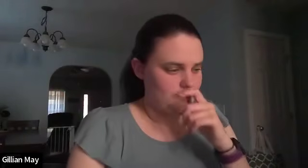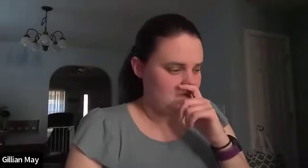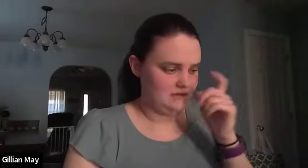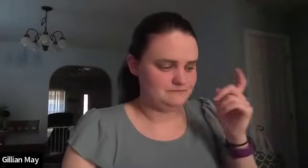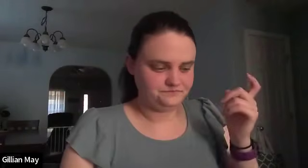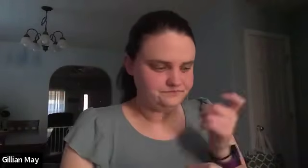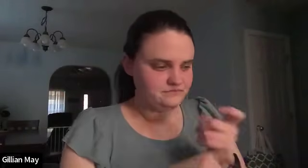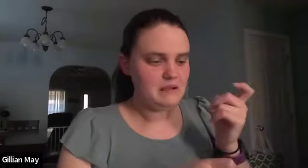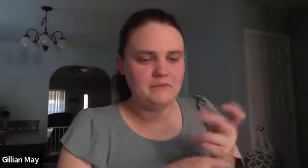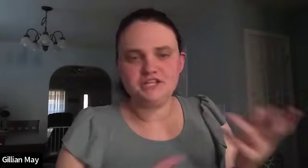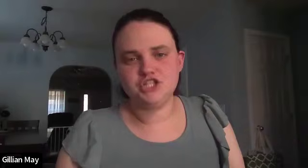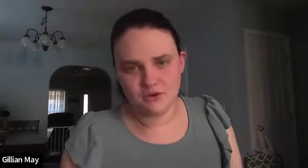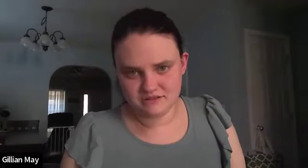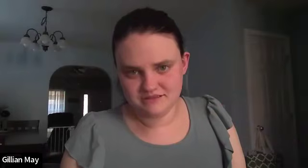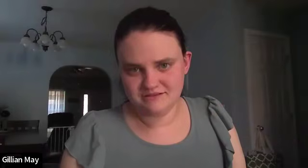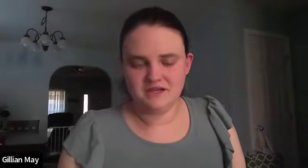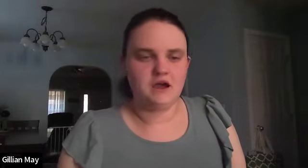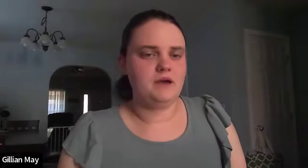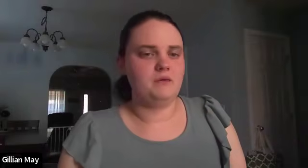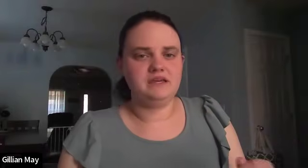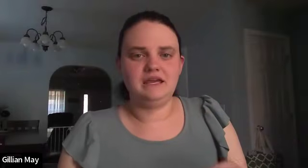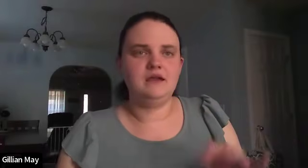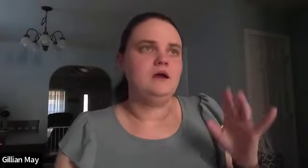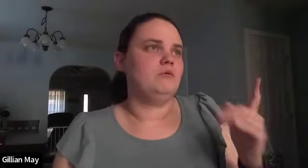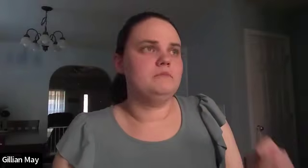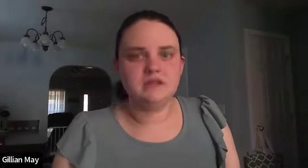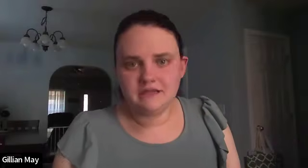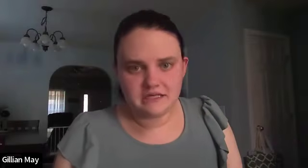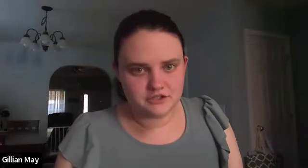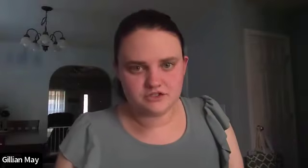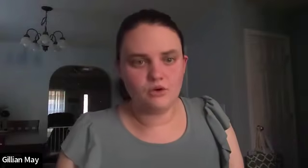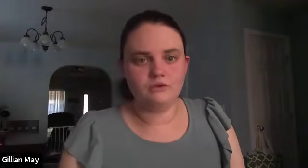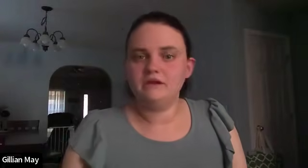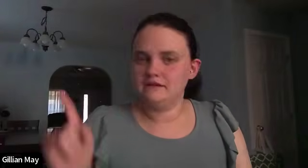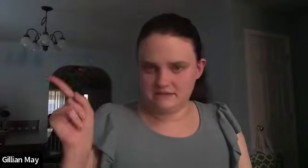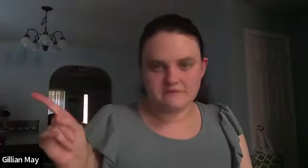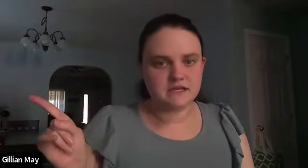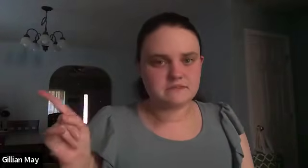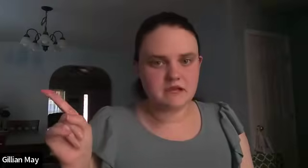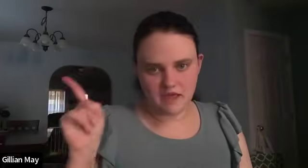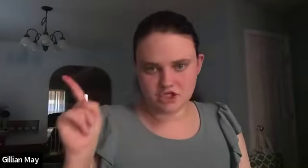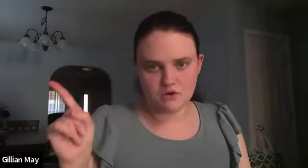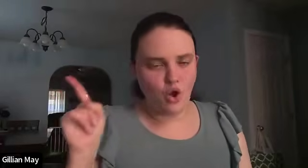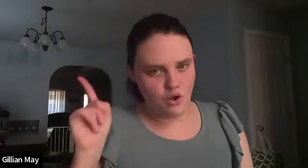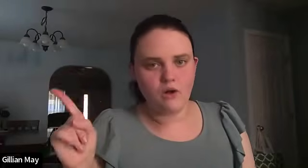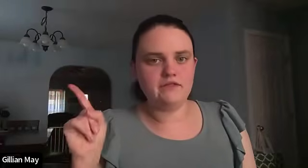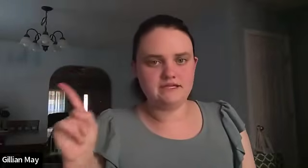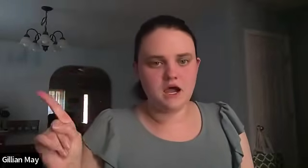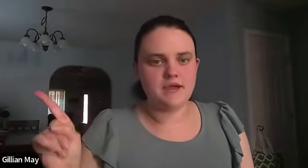where they make jokes about being 1 million years old. Deaf kids make that joke all the time.